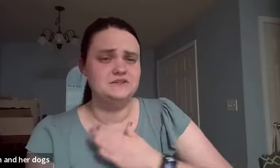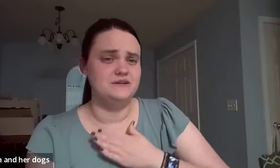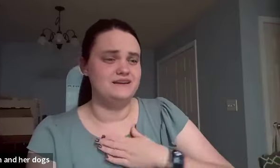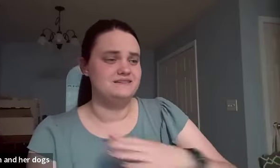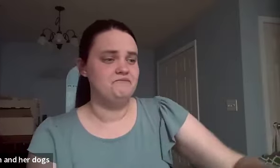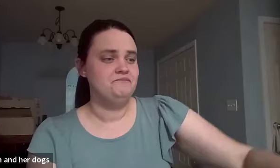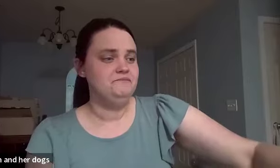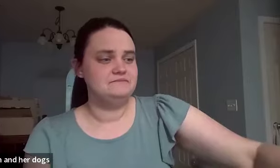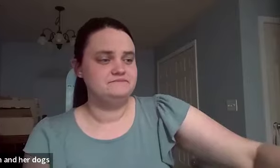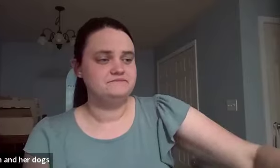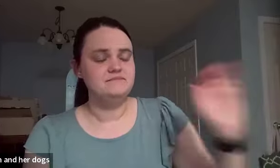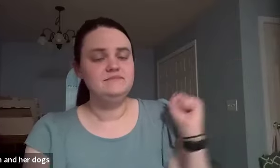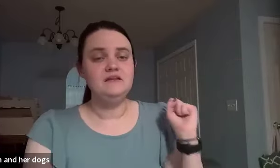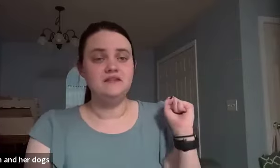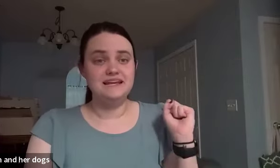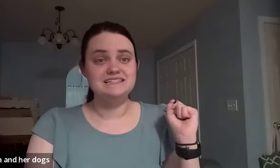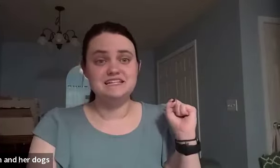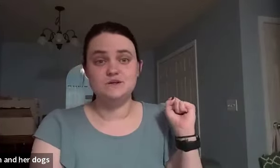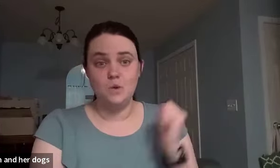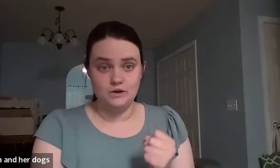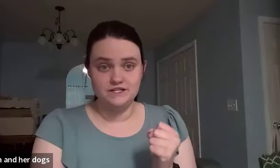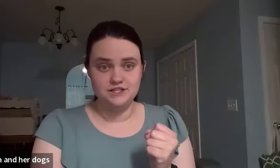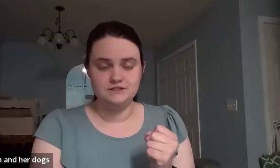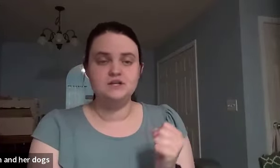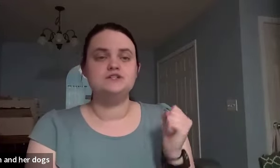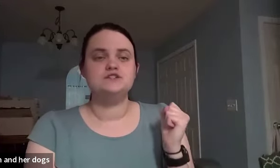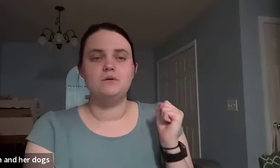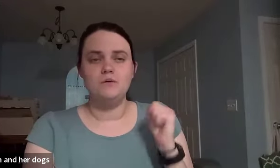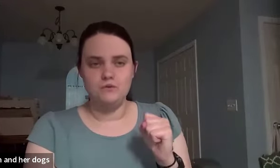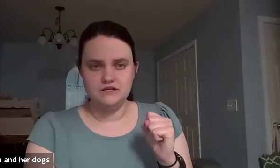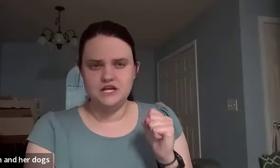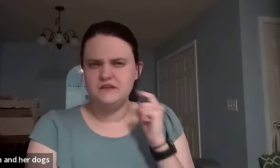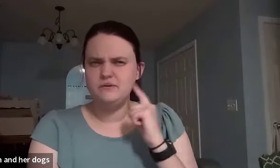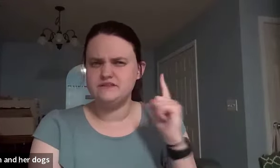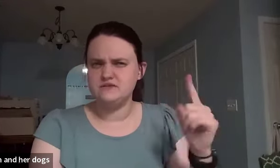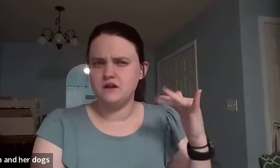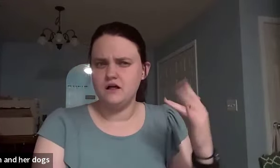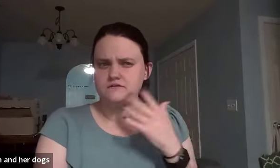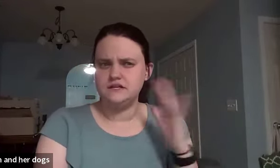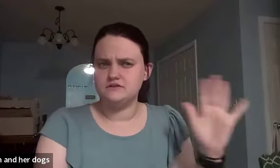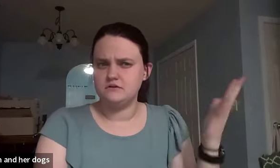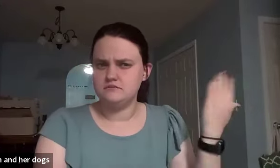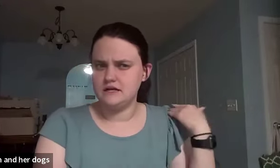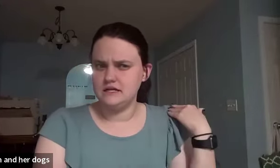Excuse me, guys. The next is orange. So orange, I think we've sent the color videos